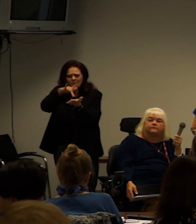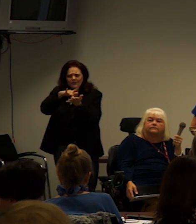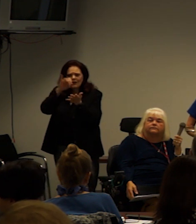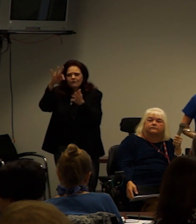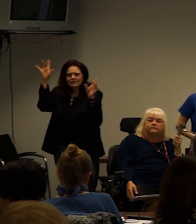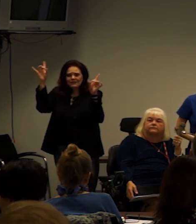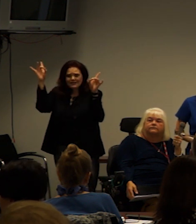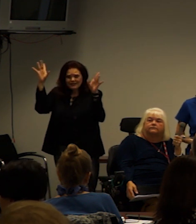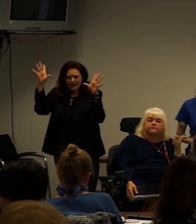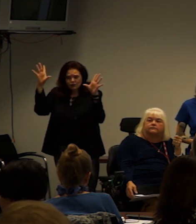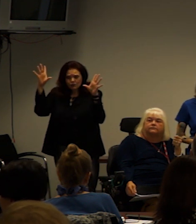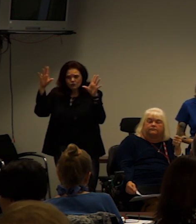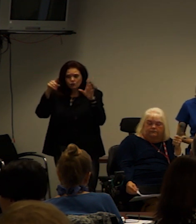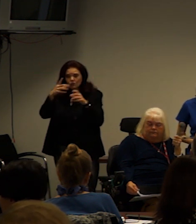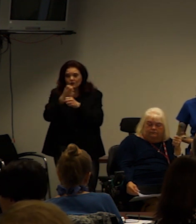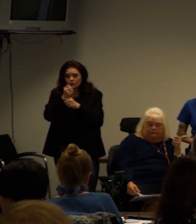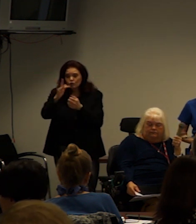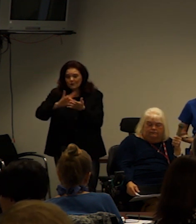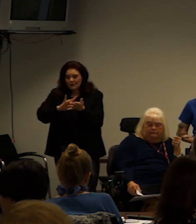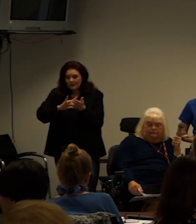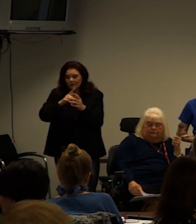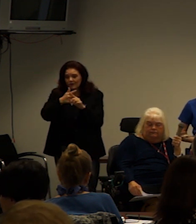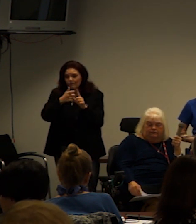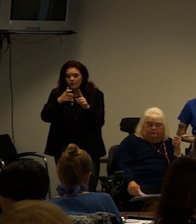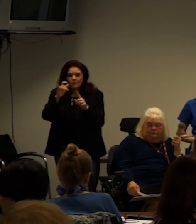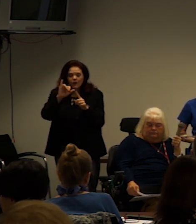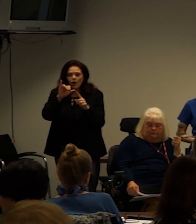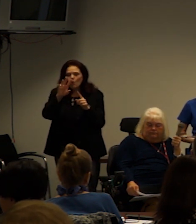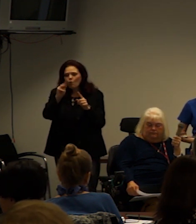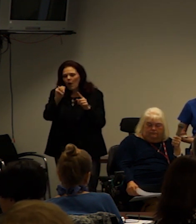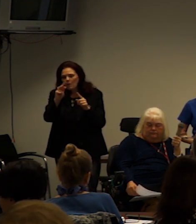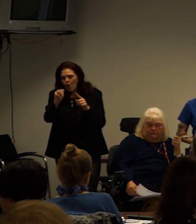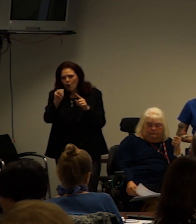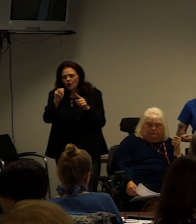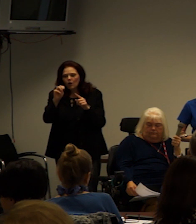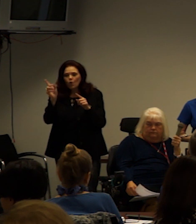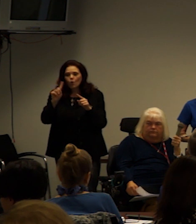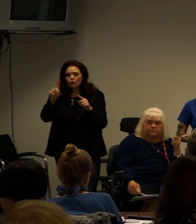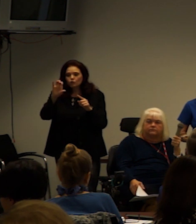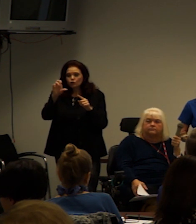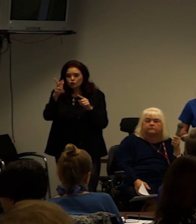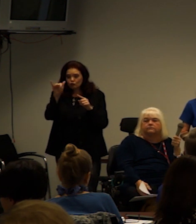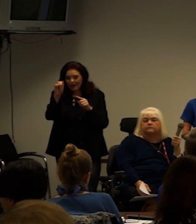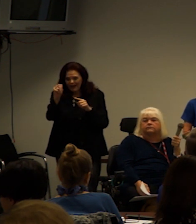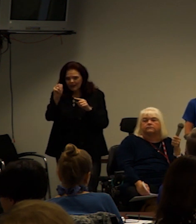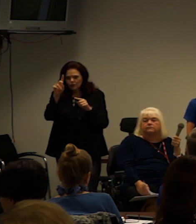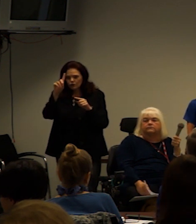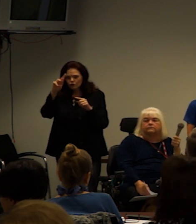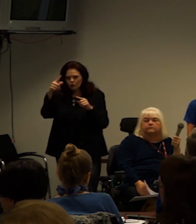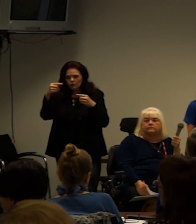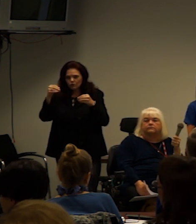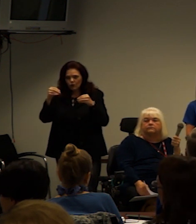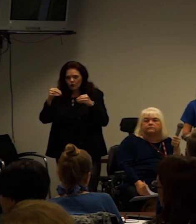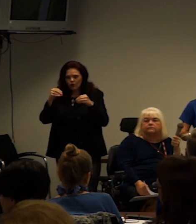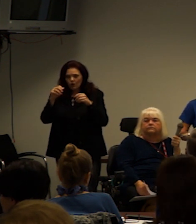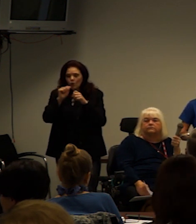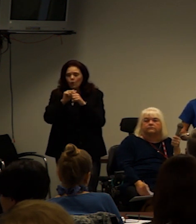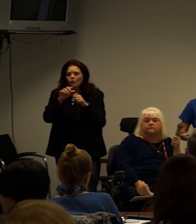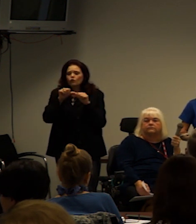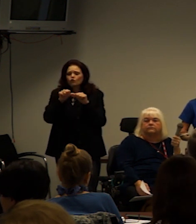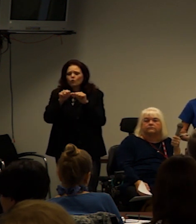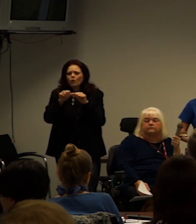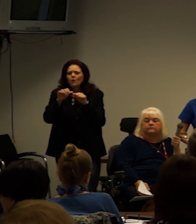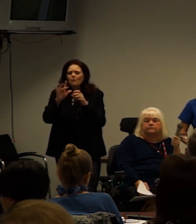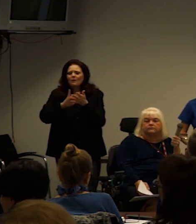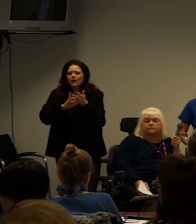disaster, mm-hmm. and you're getting your medicine from somewhere like Walmart, where they are chain drugstores, mm-hmm. even with the drug